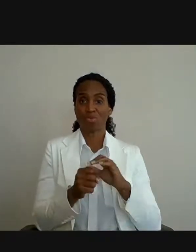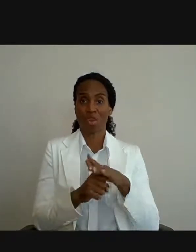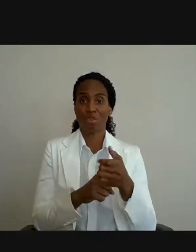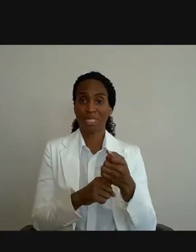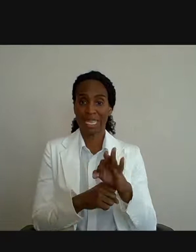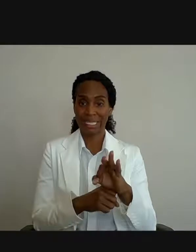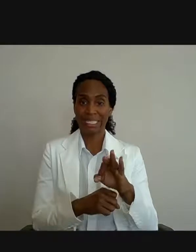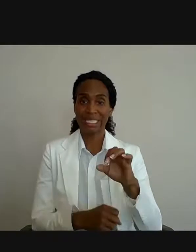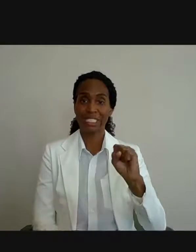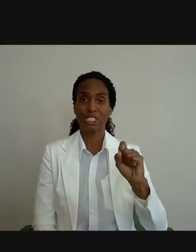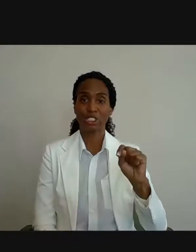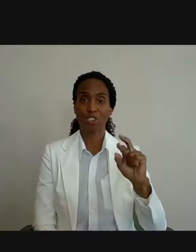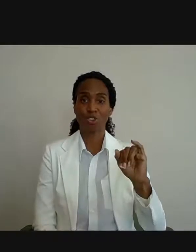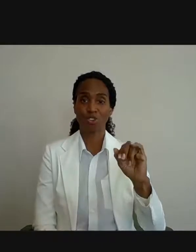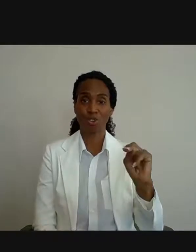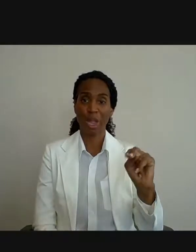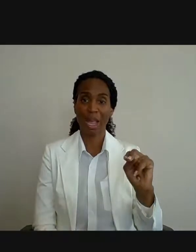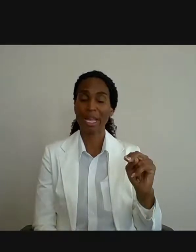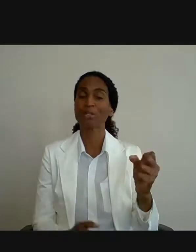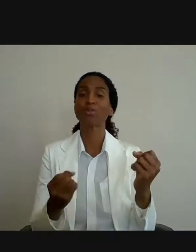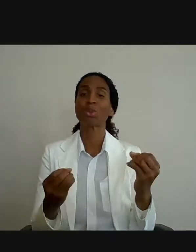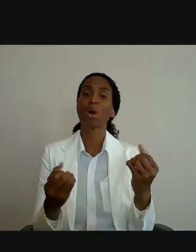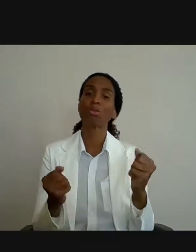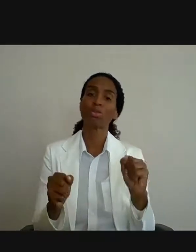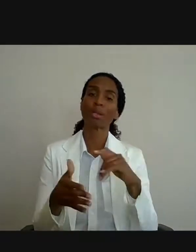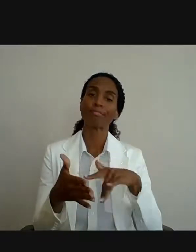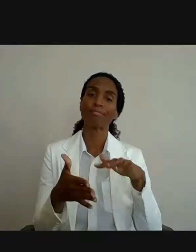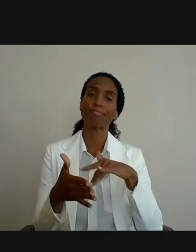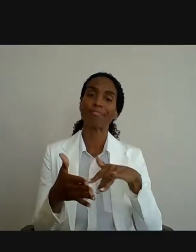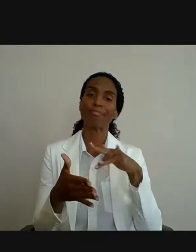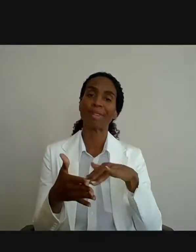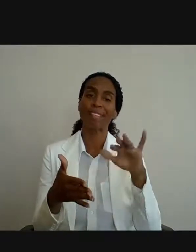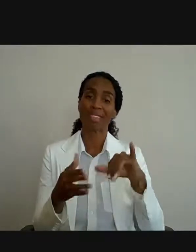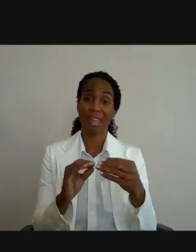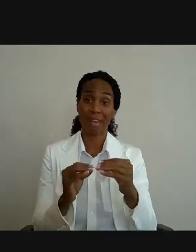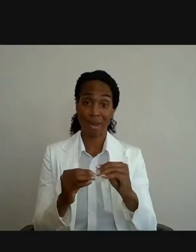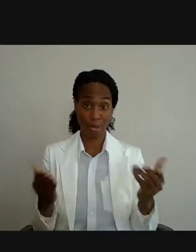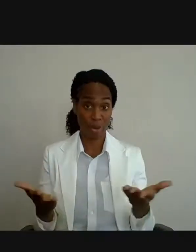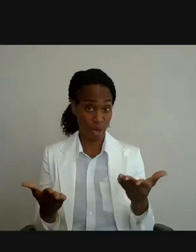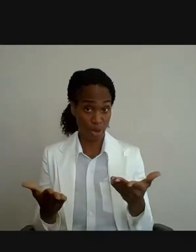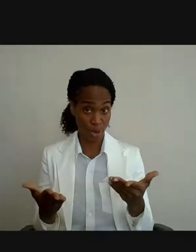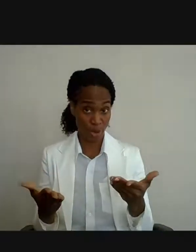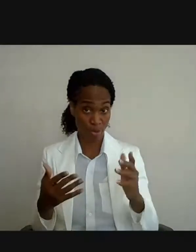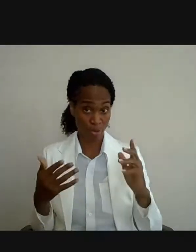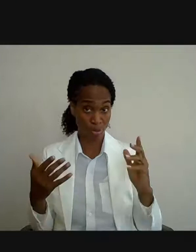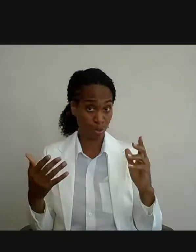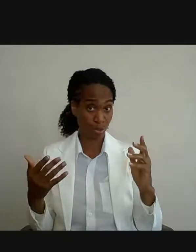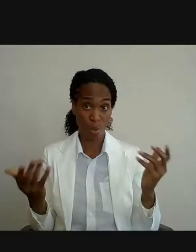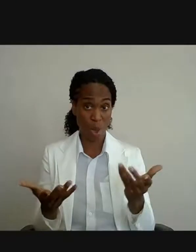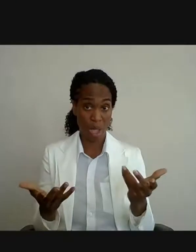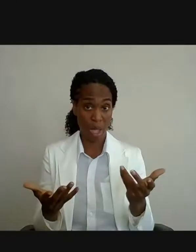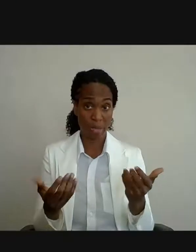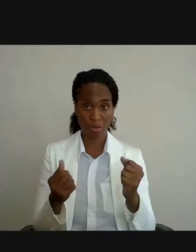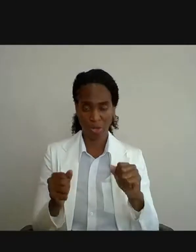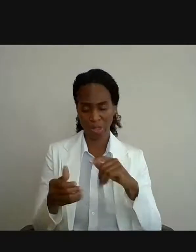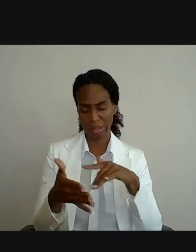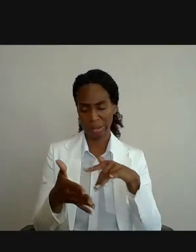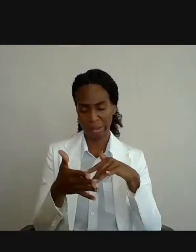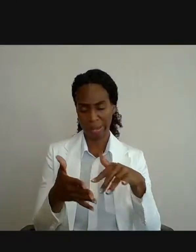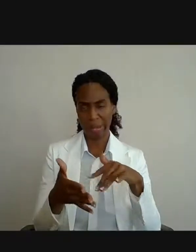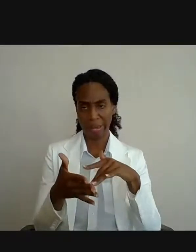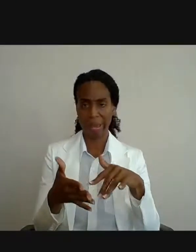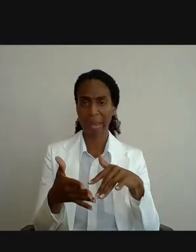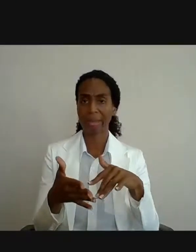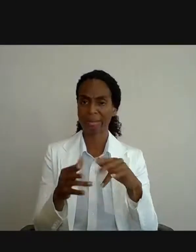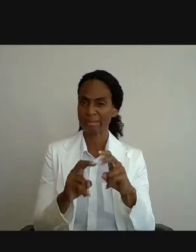strain. And so trying to look at what that number is here in Indiana and trying to be